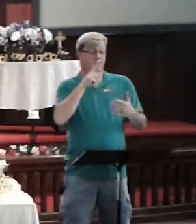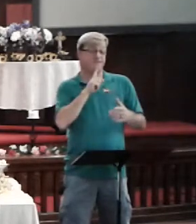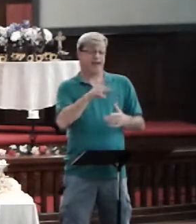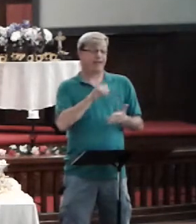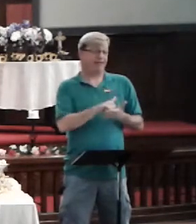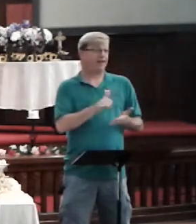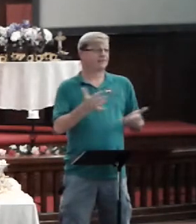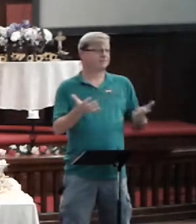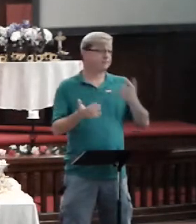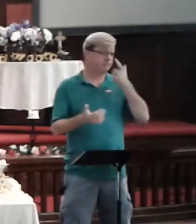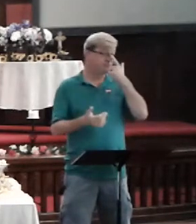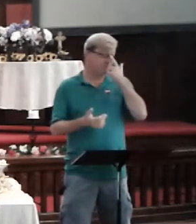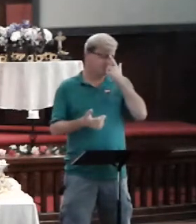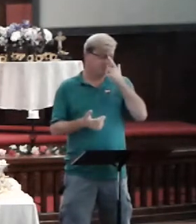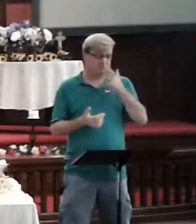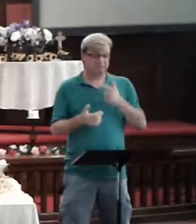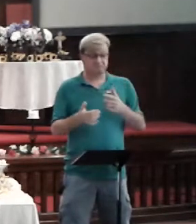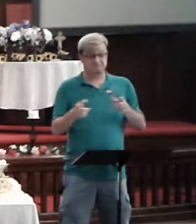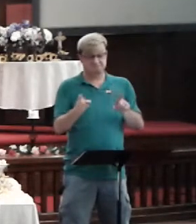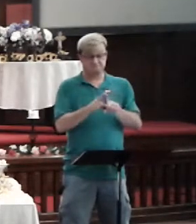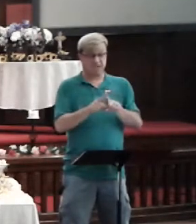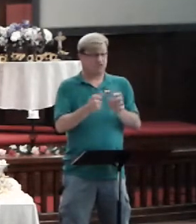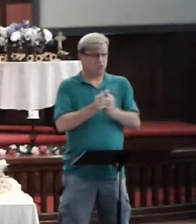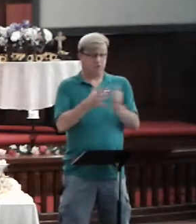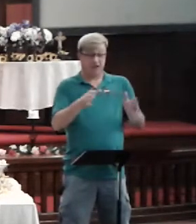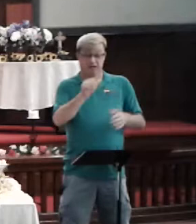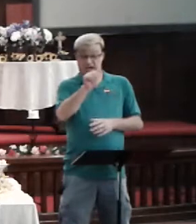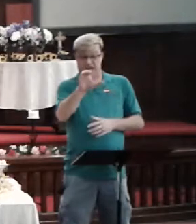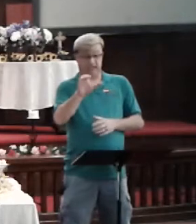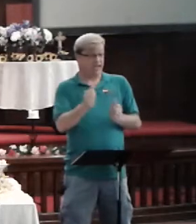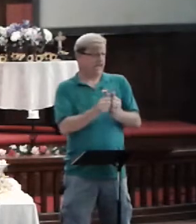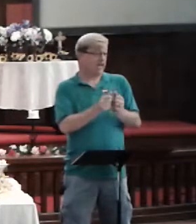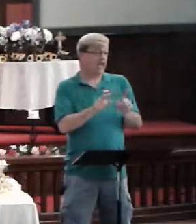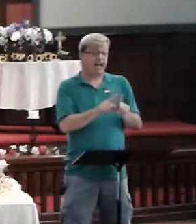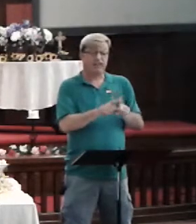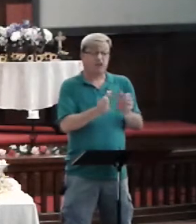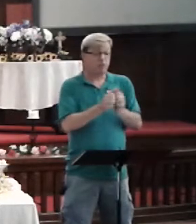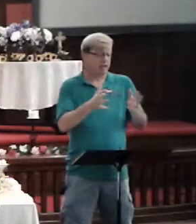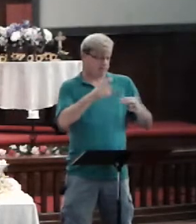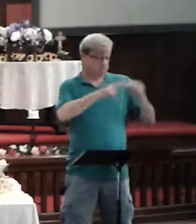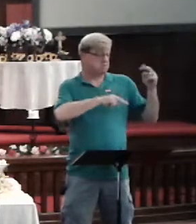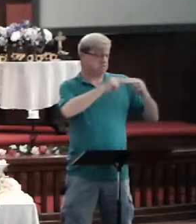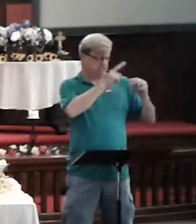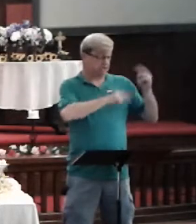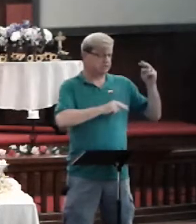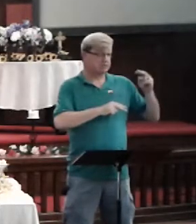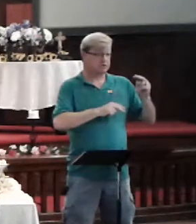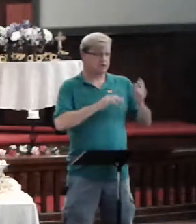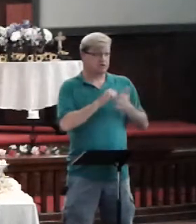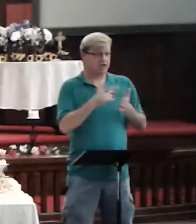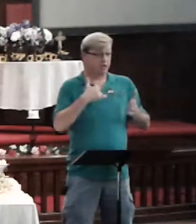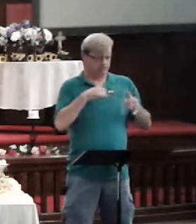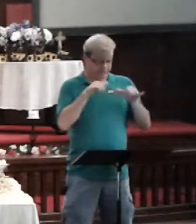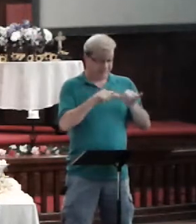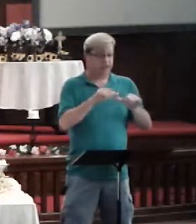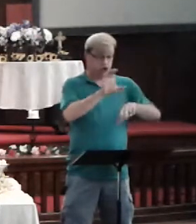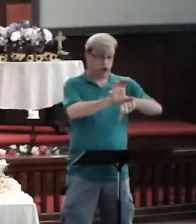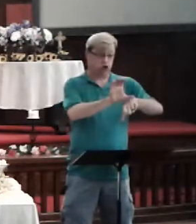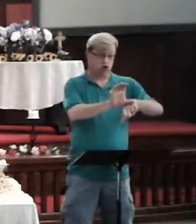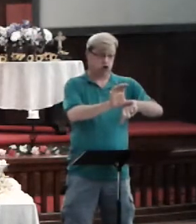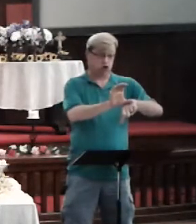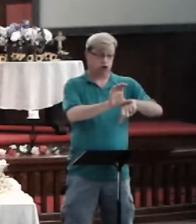fact that, you know, even without air conditioning, even without this building, that we would still be a